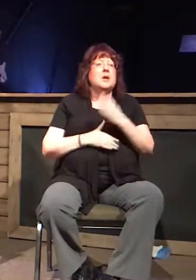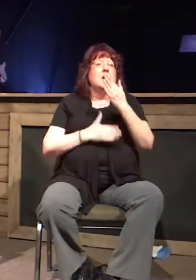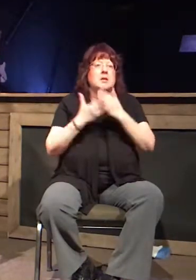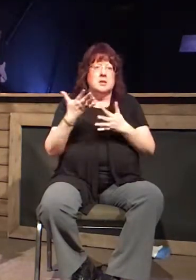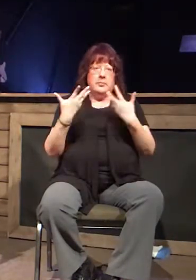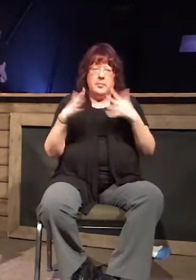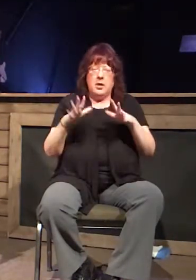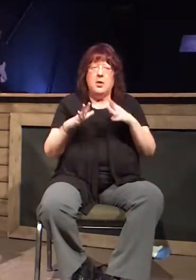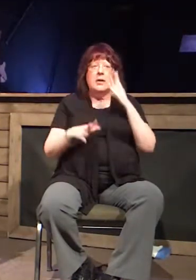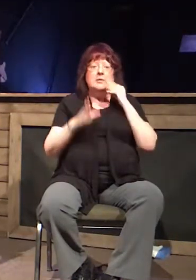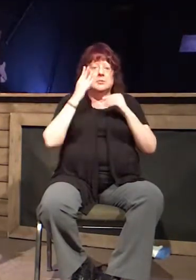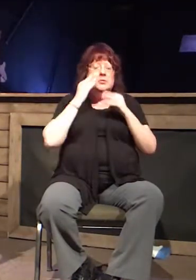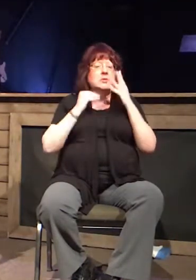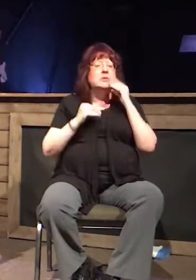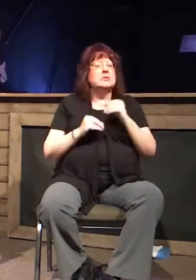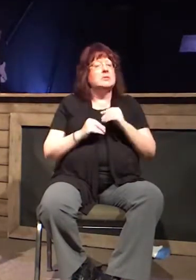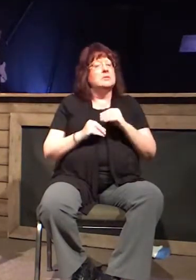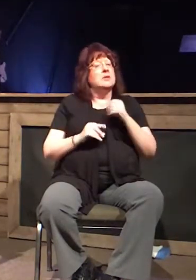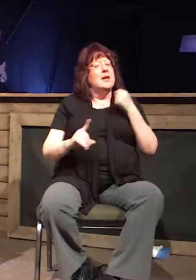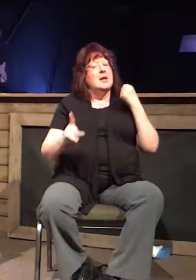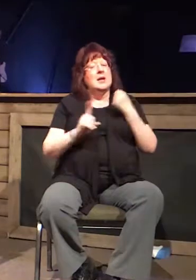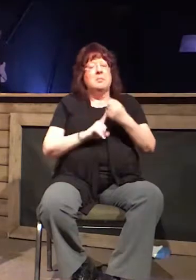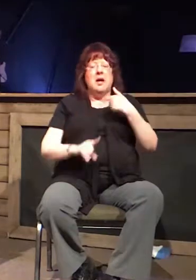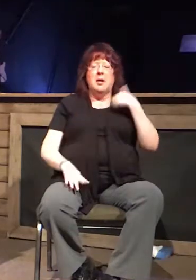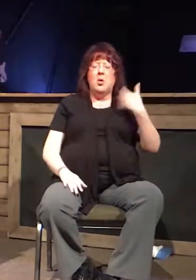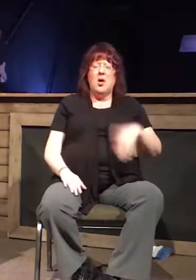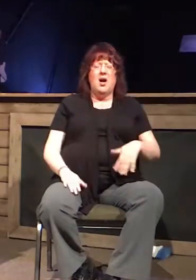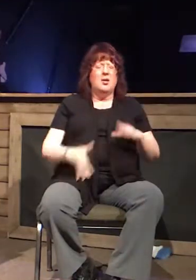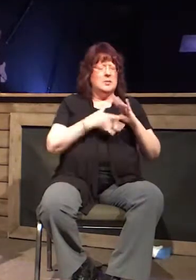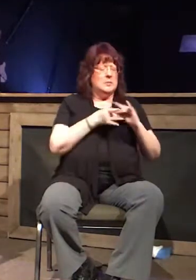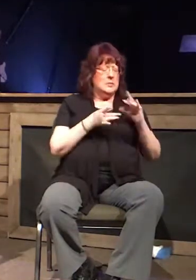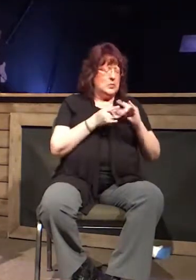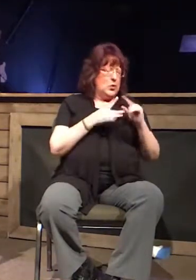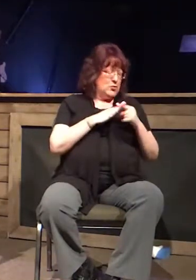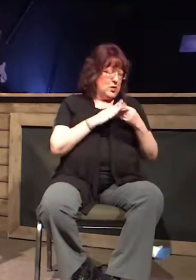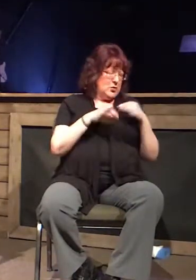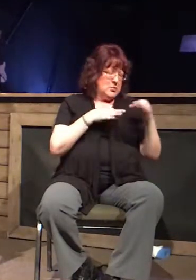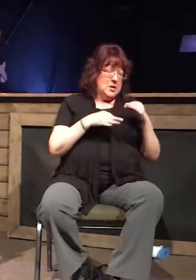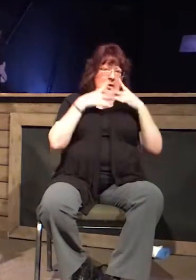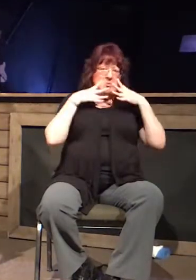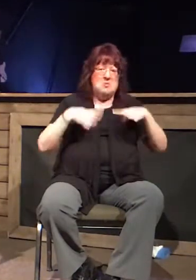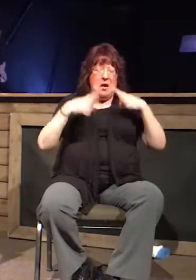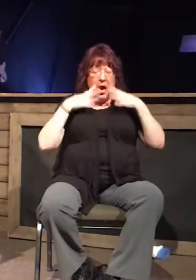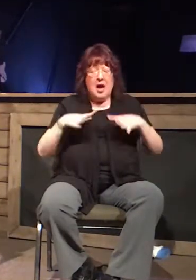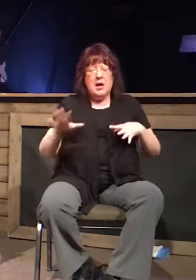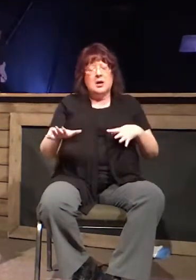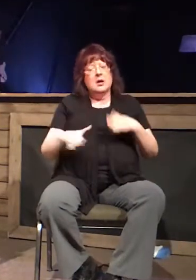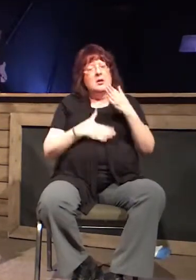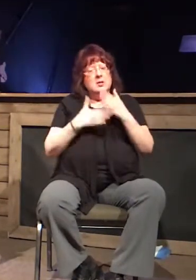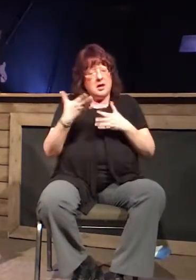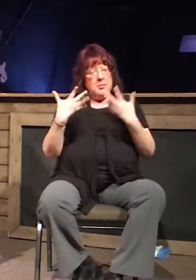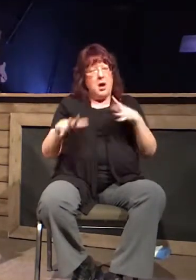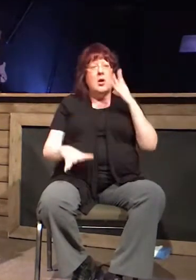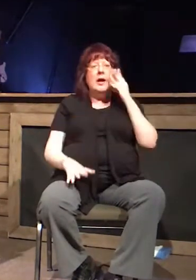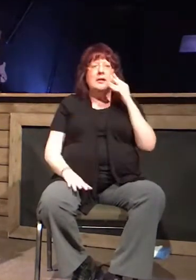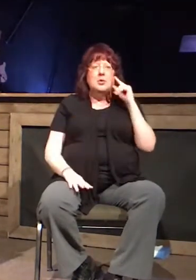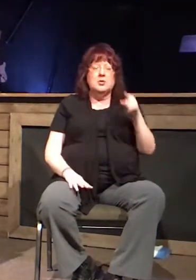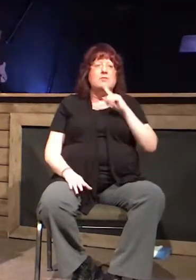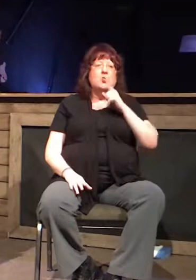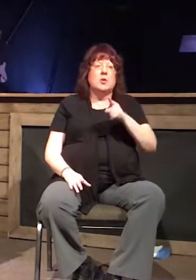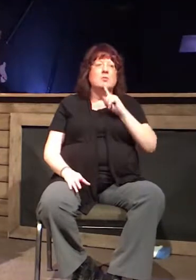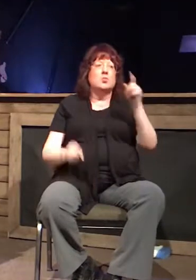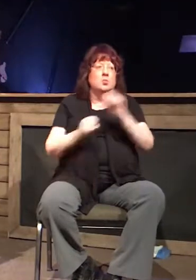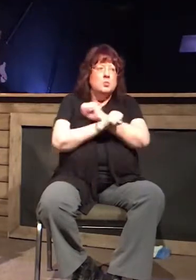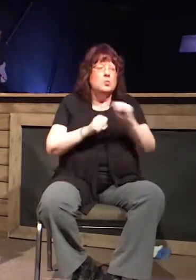Some have faced it. So that impacts. Last night I tried to tell the story and I couldn't probably talk because I was crying so hard. Some have faced this for